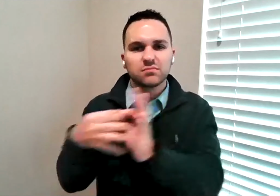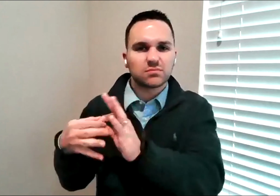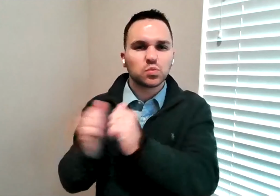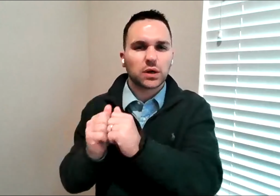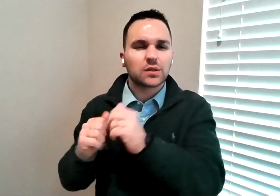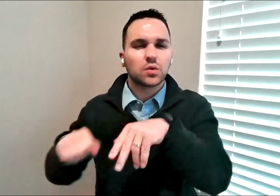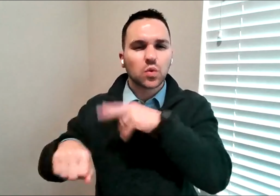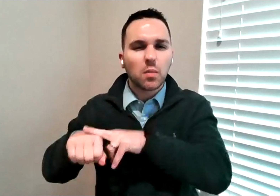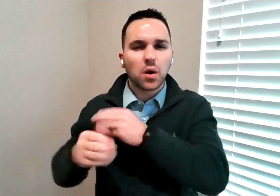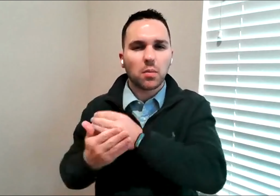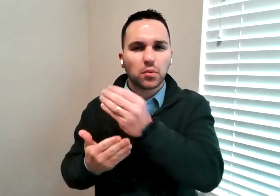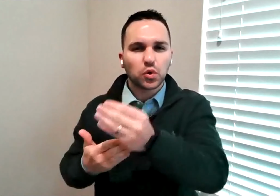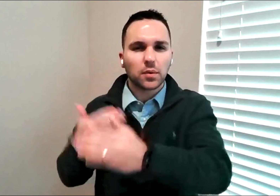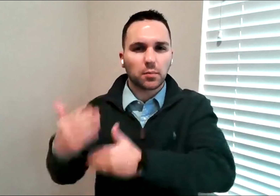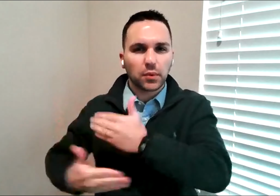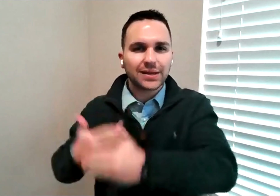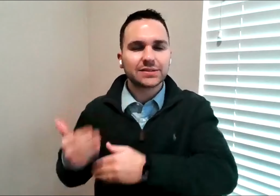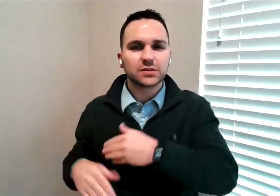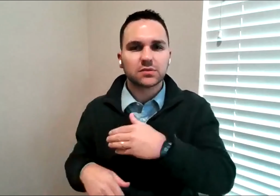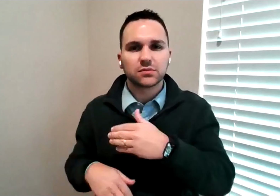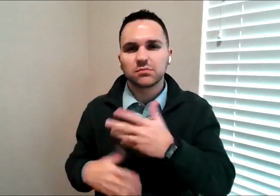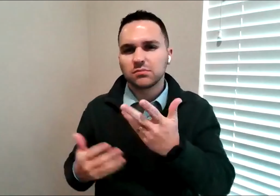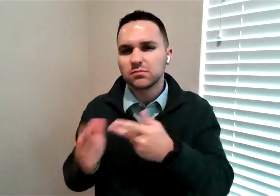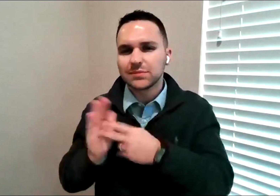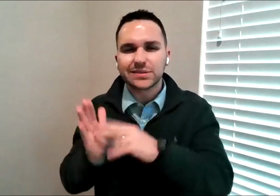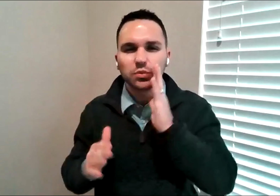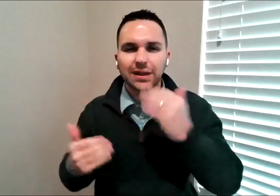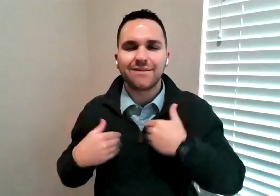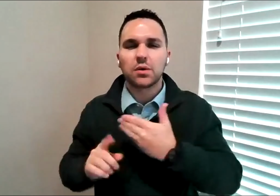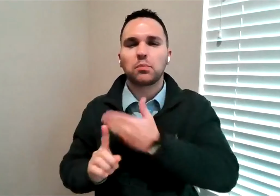procurement processes. So we'll have a pre-bidders conference.